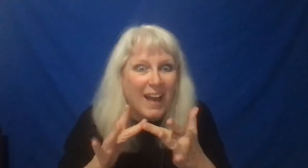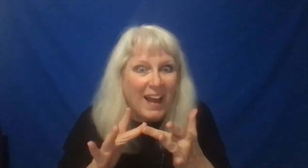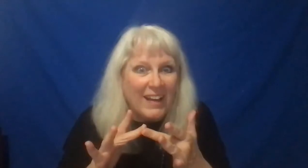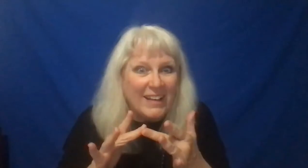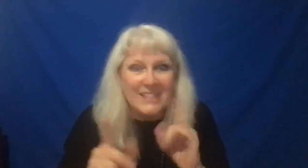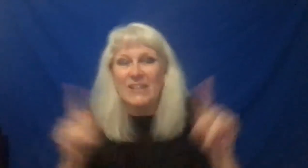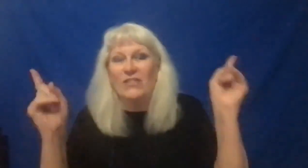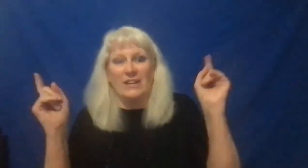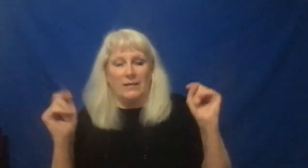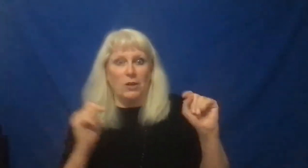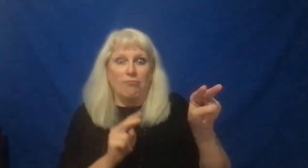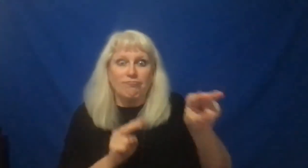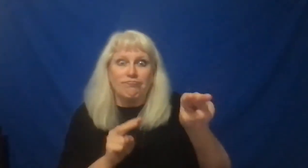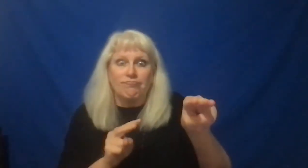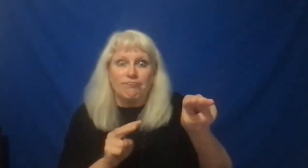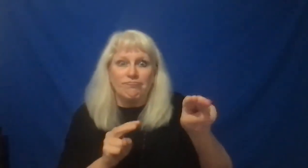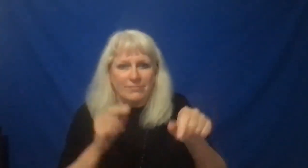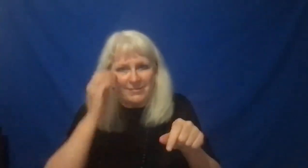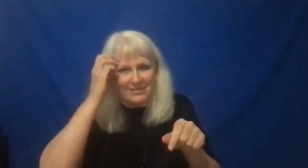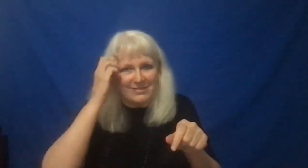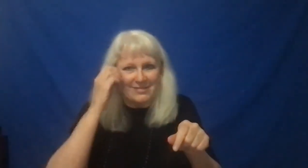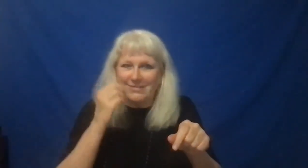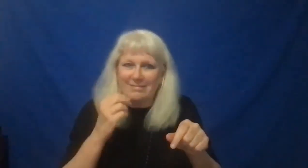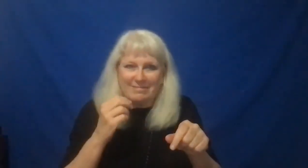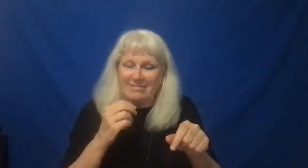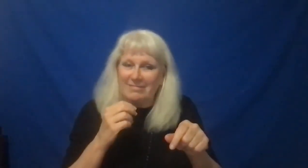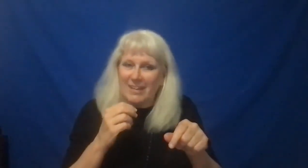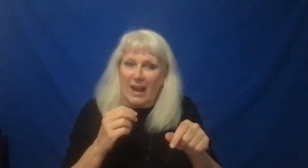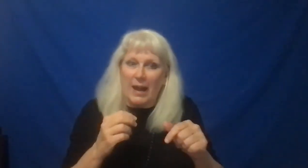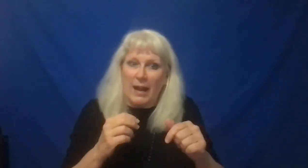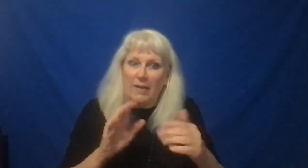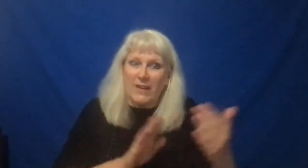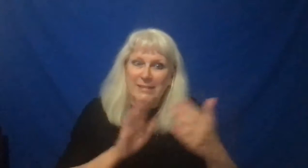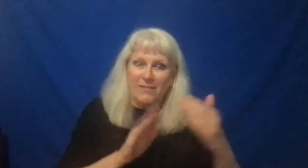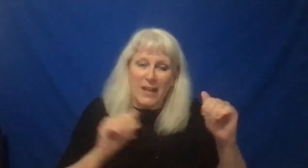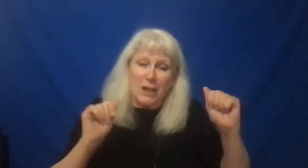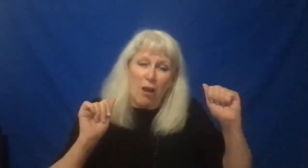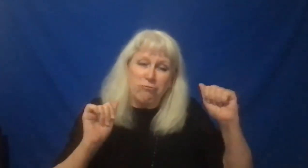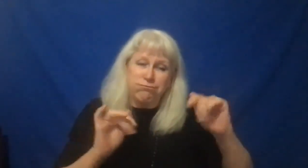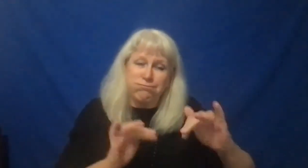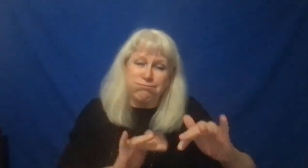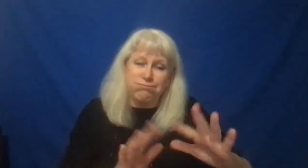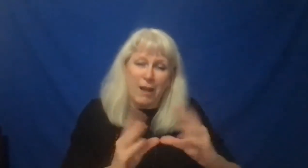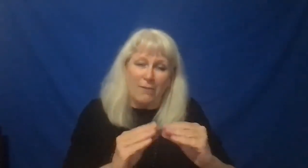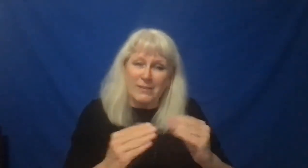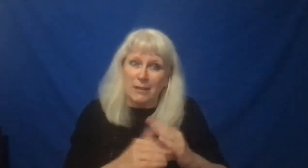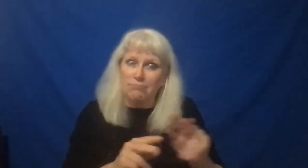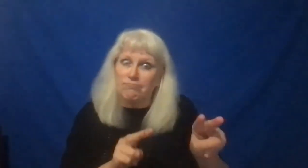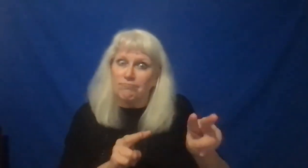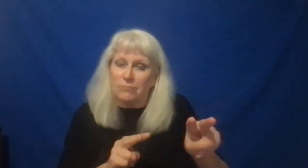very anxious and cannot wait till we have a in-person conference. And I learned a lot during